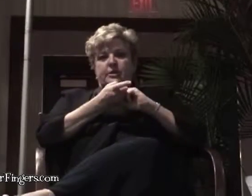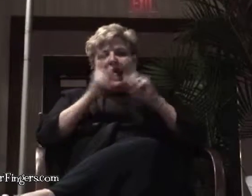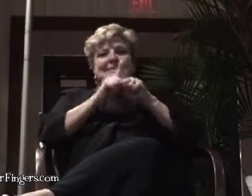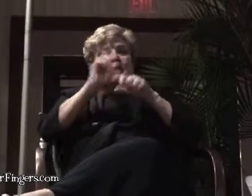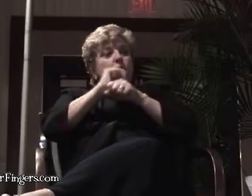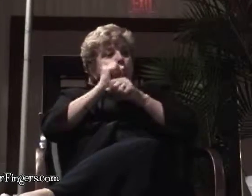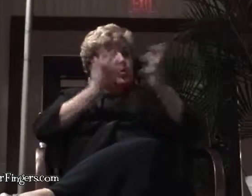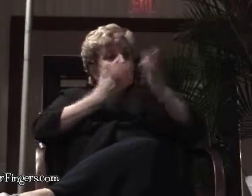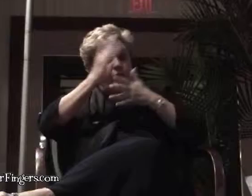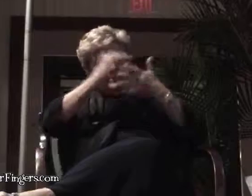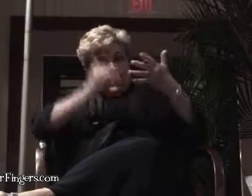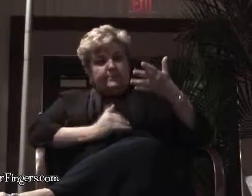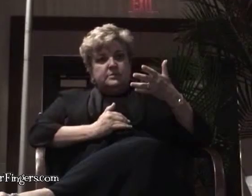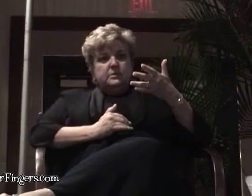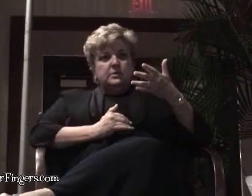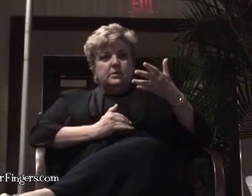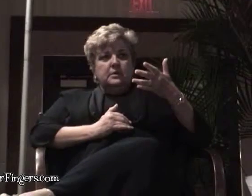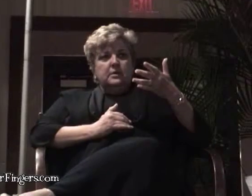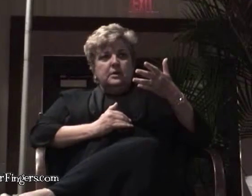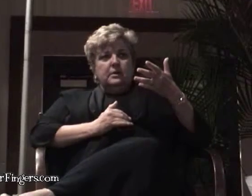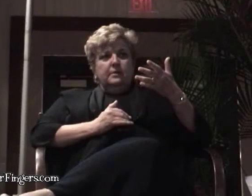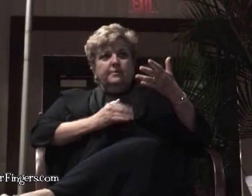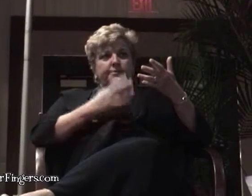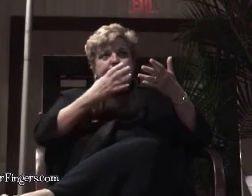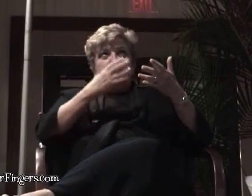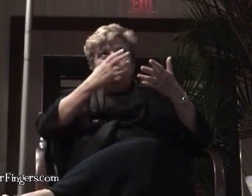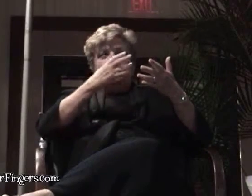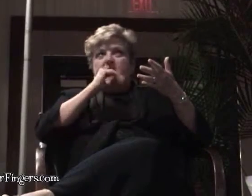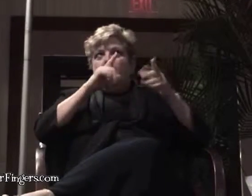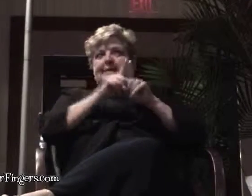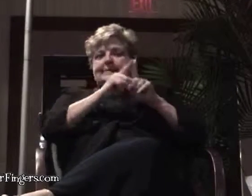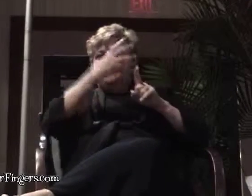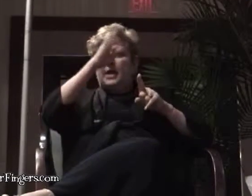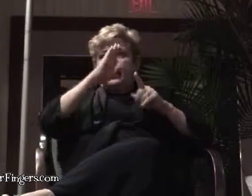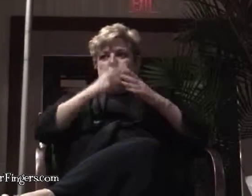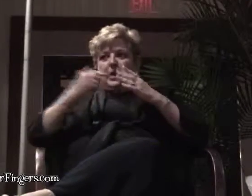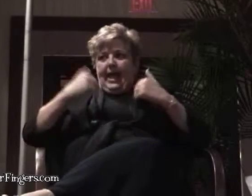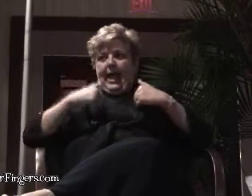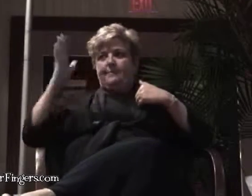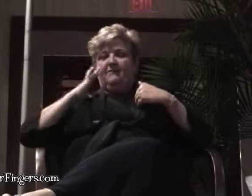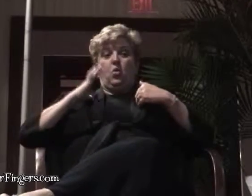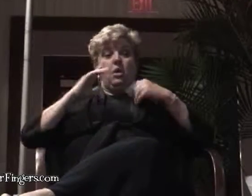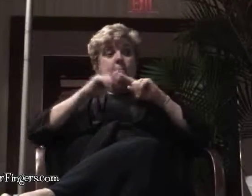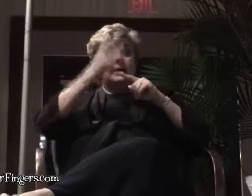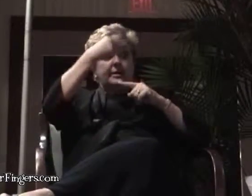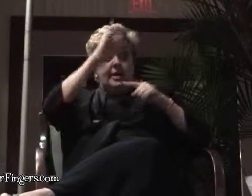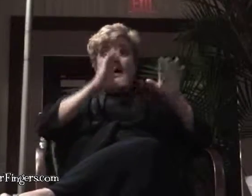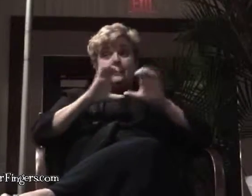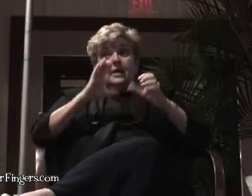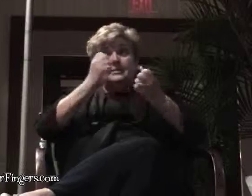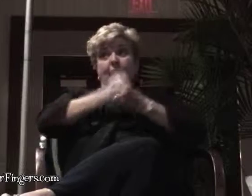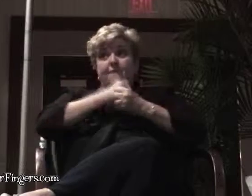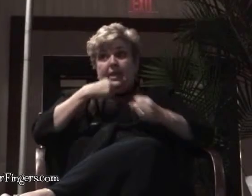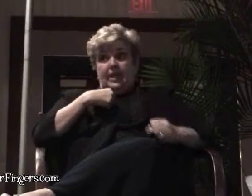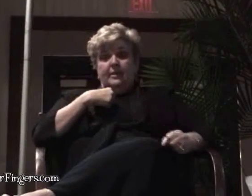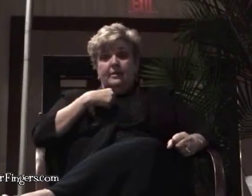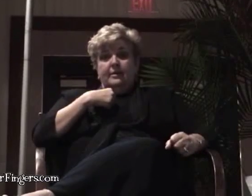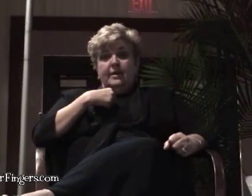is that God's not a Disneyland God like the God that I had, but that God does love me. And He loves me because He's